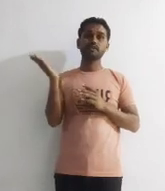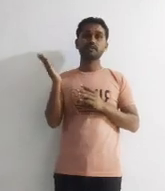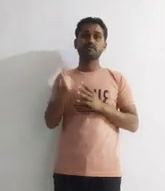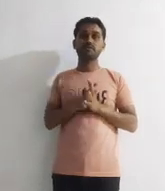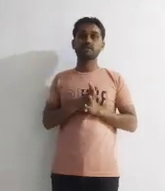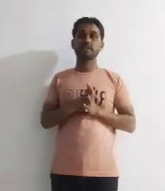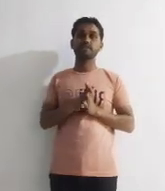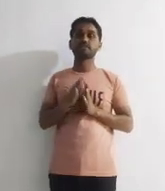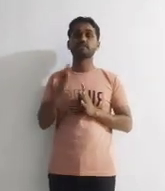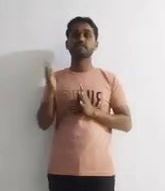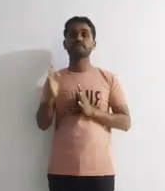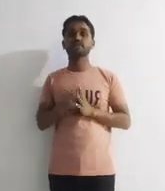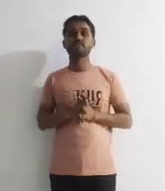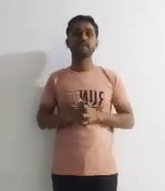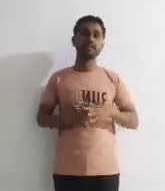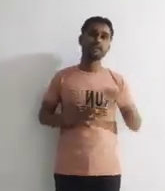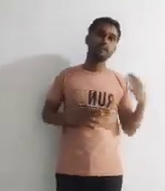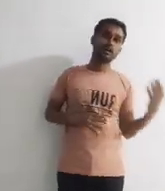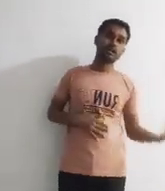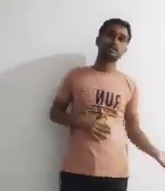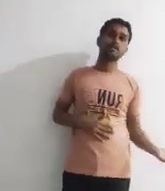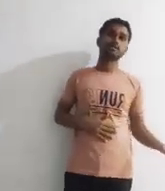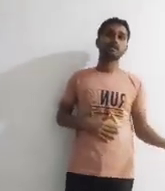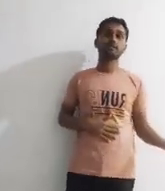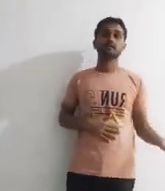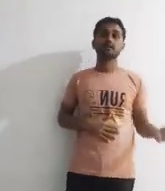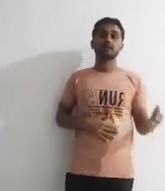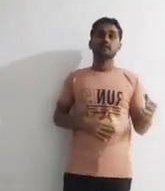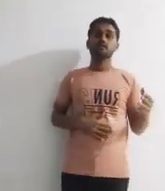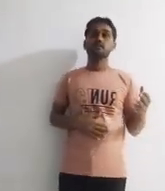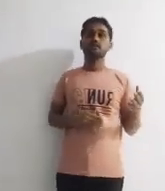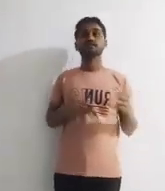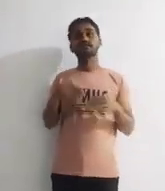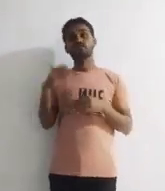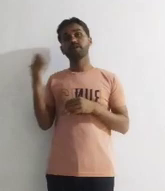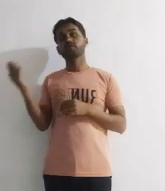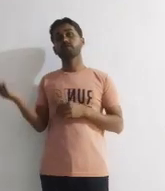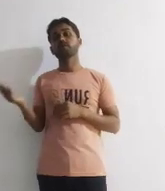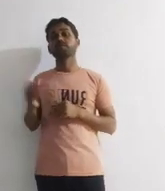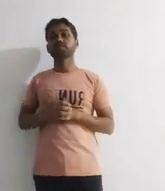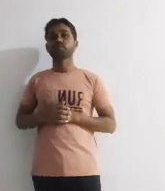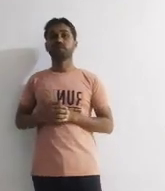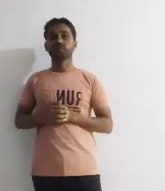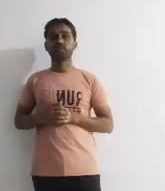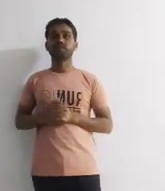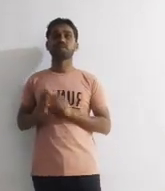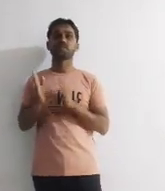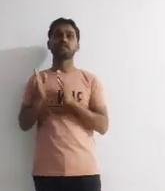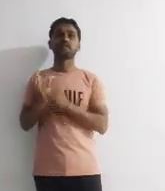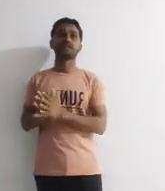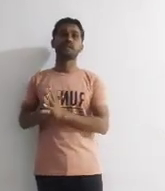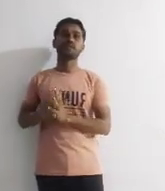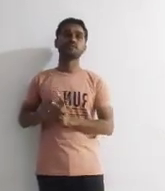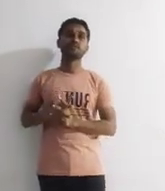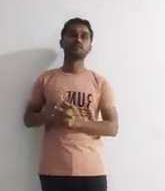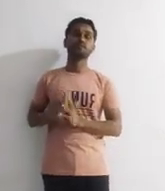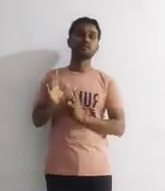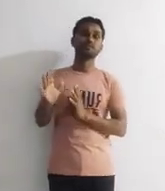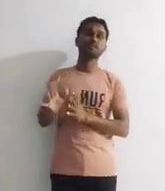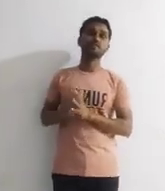execution first thread is execution completed, then another thread is going to the execution. Means in that concept, process-based